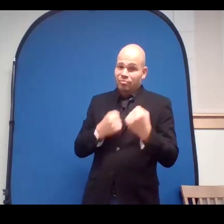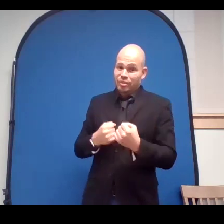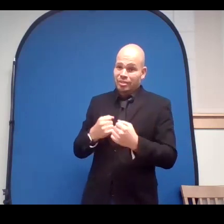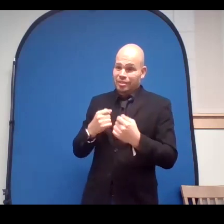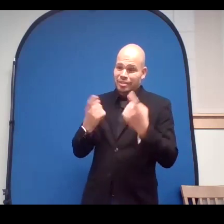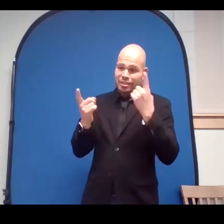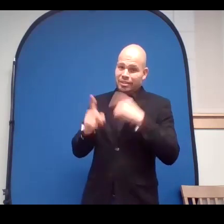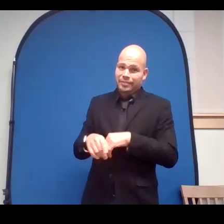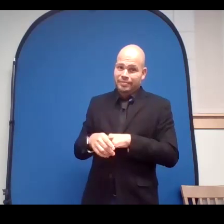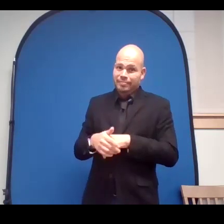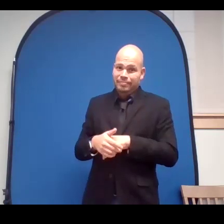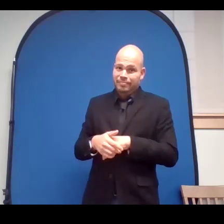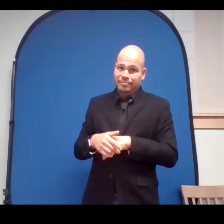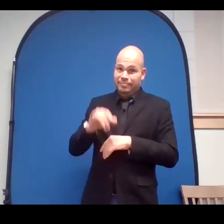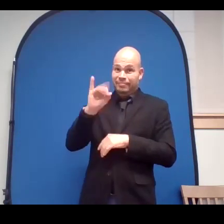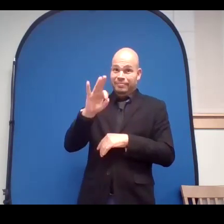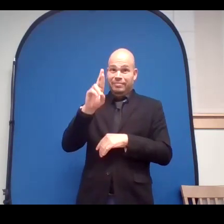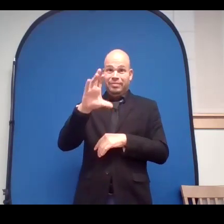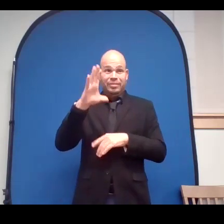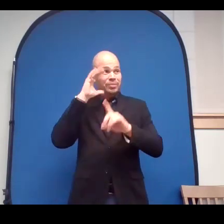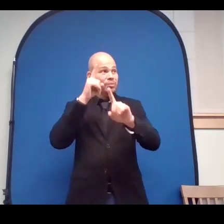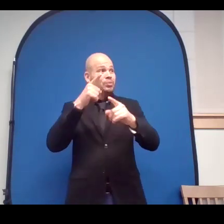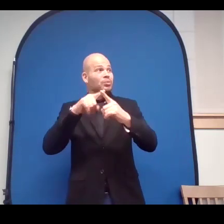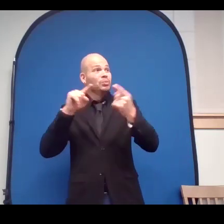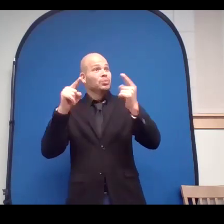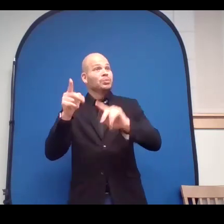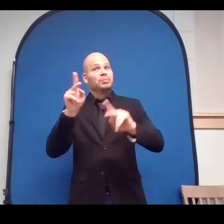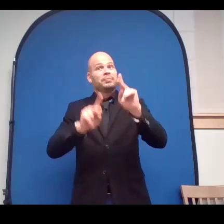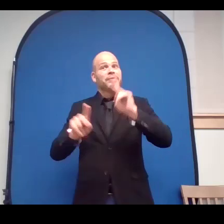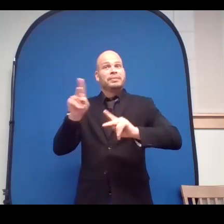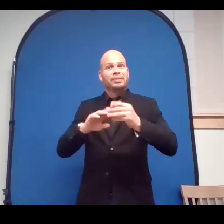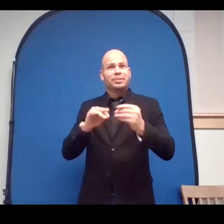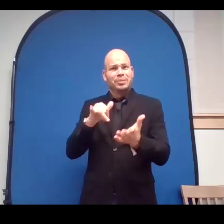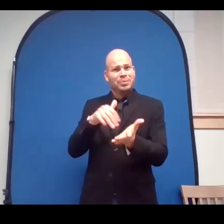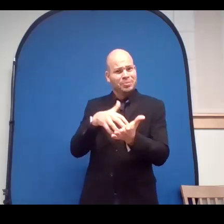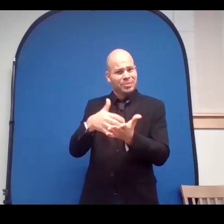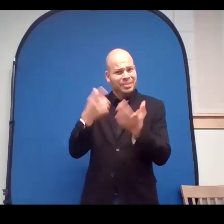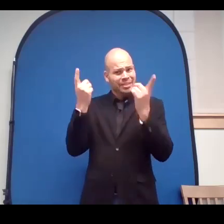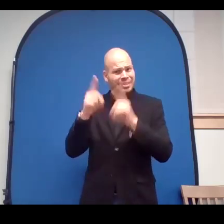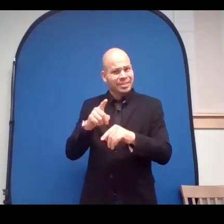with those guns, right? Yes, based on that said, yes.